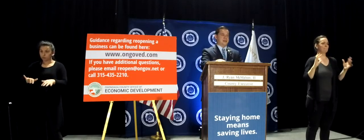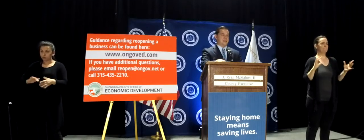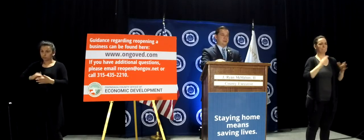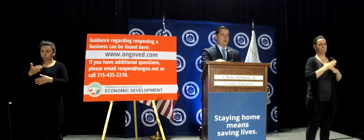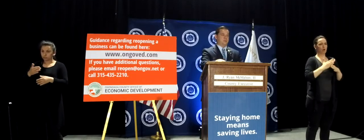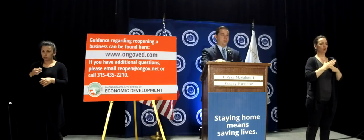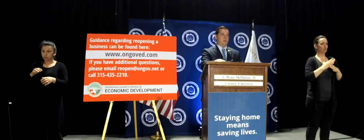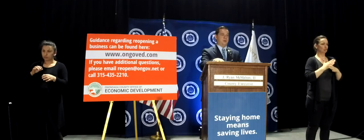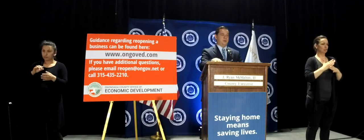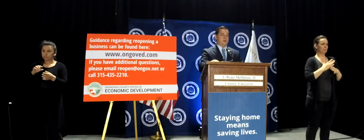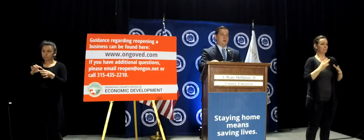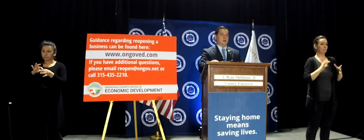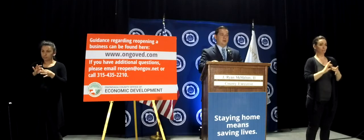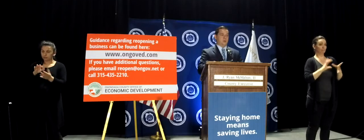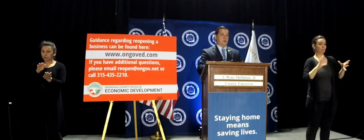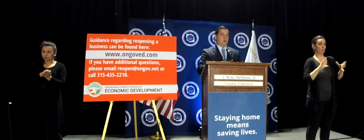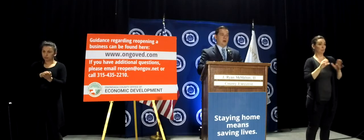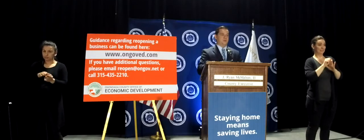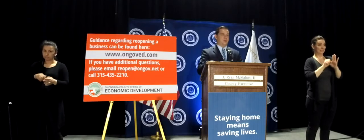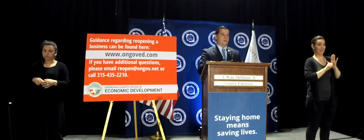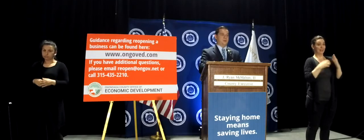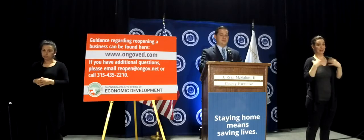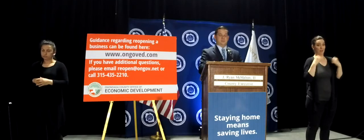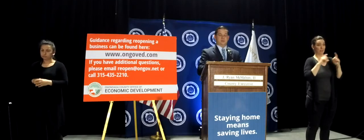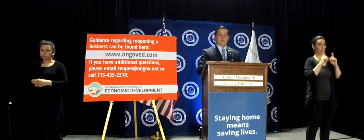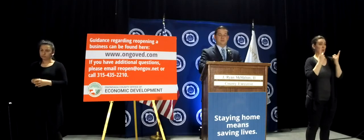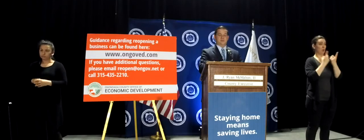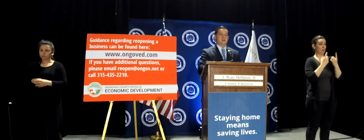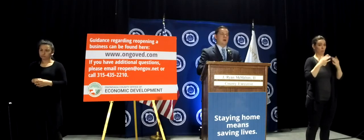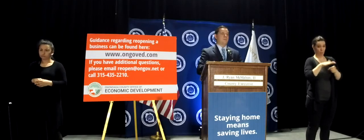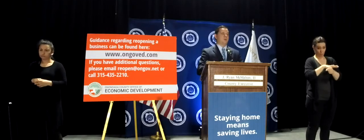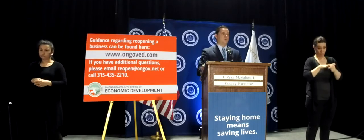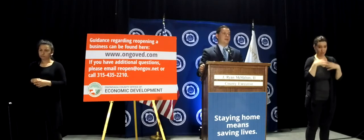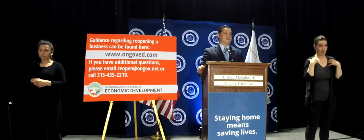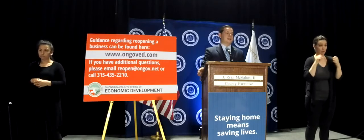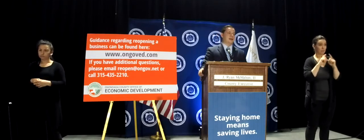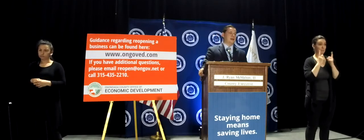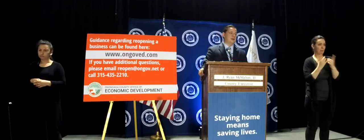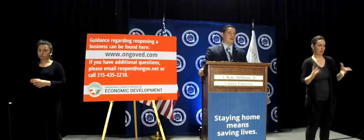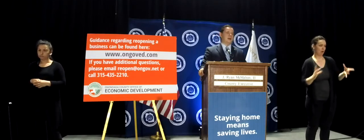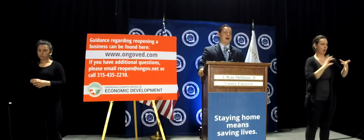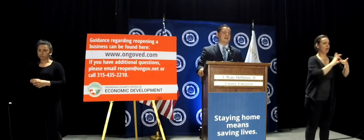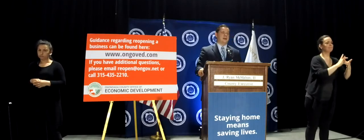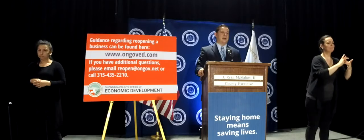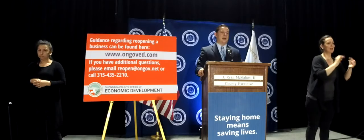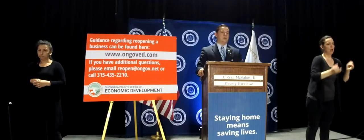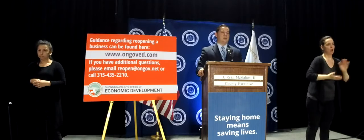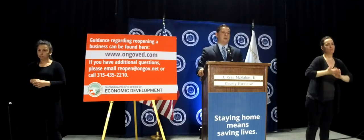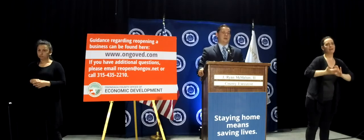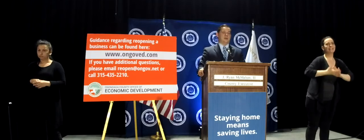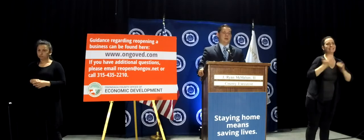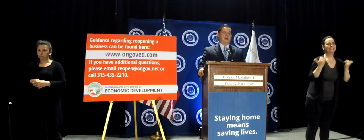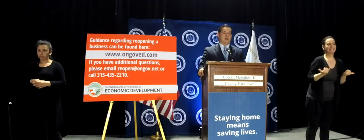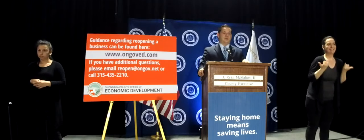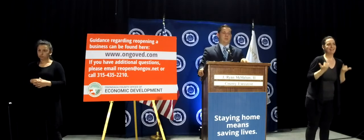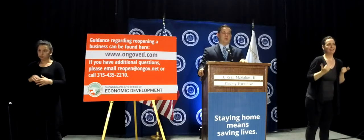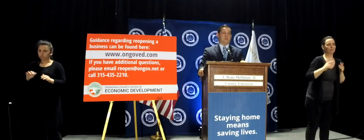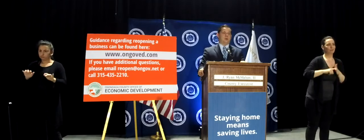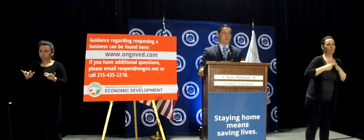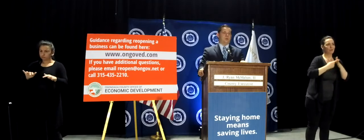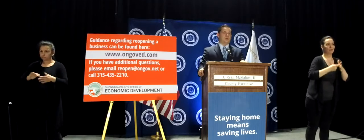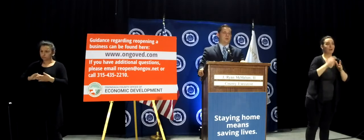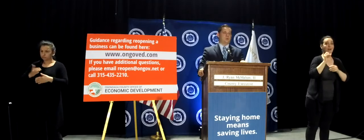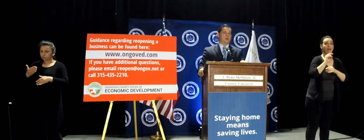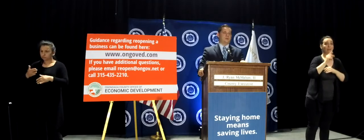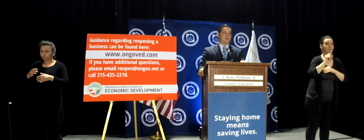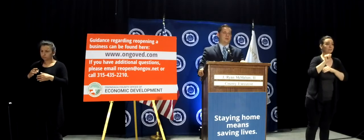with the state health department and the local health departments, I believe, is up and running today. And Onondaga County and our health